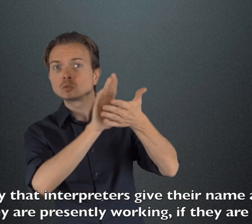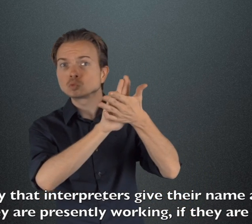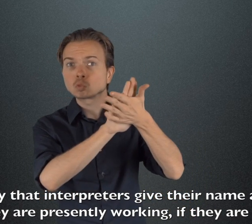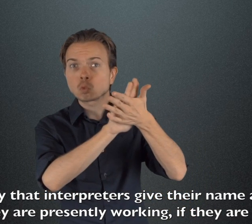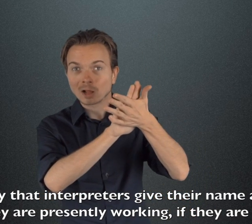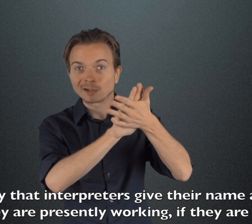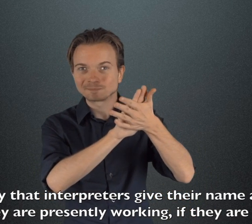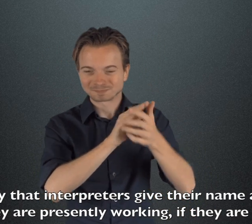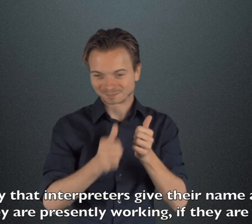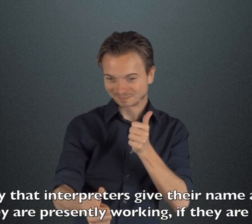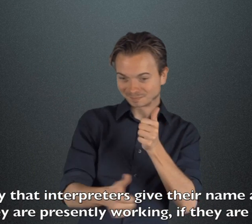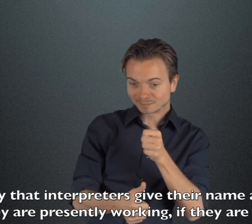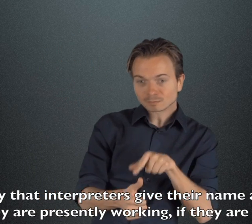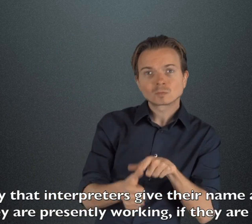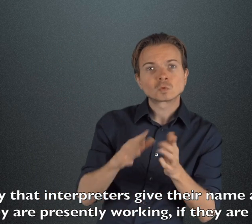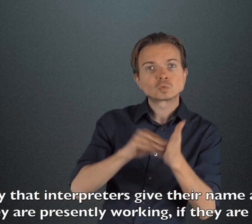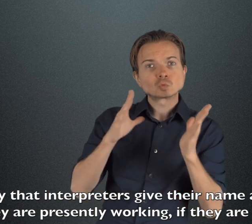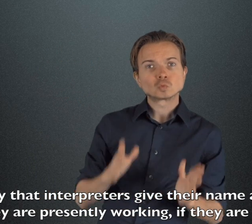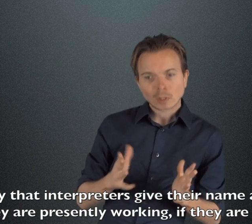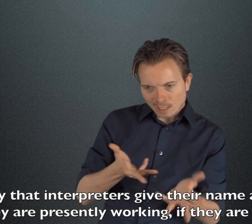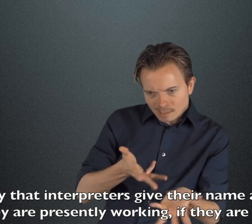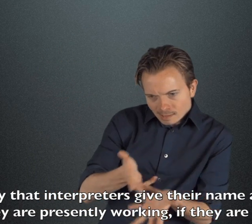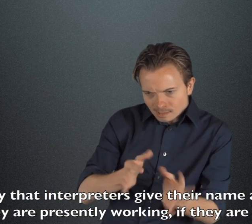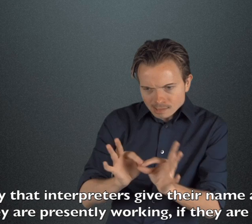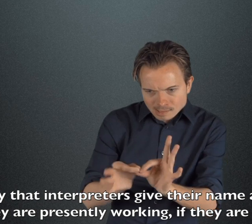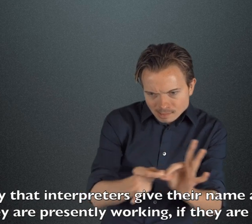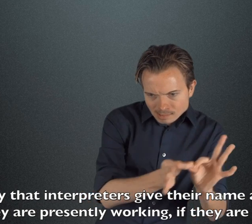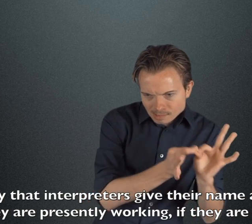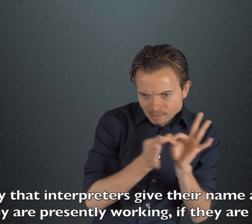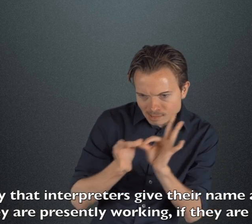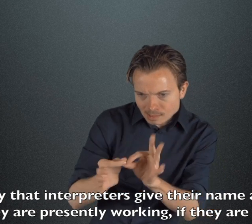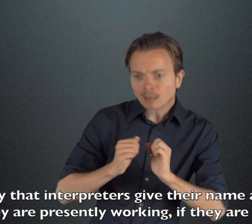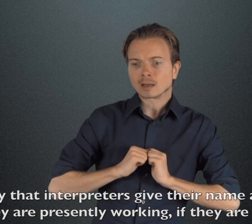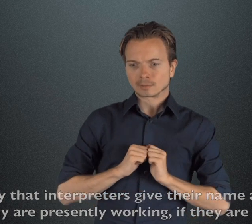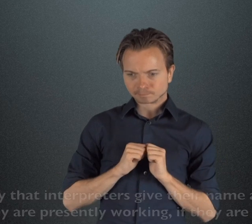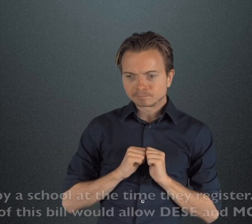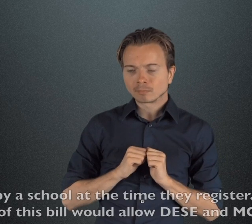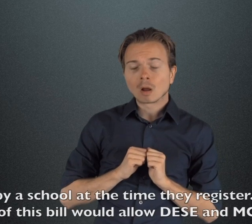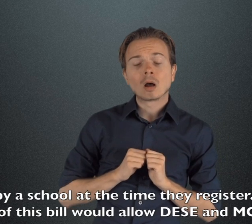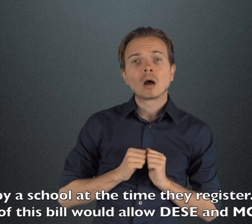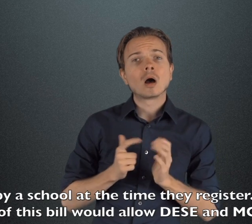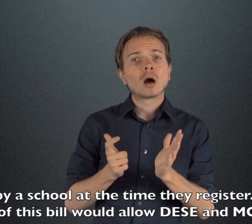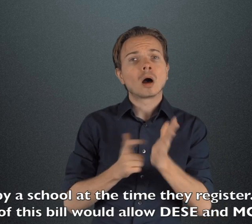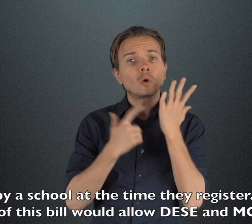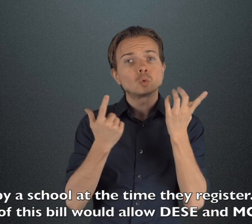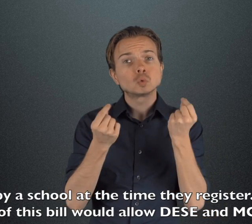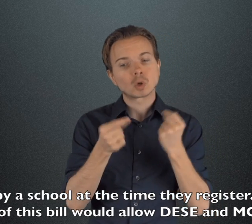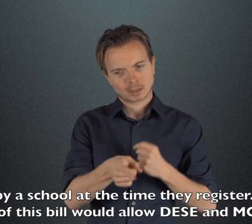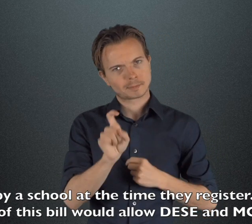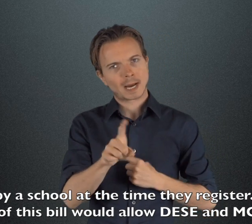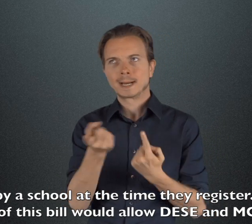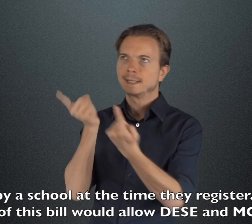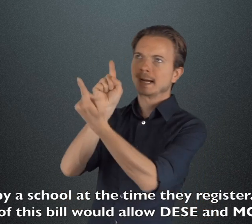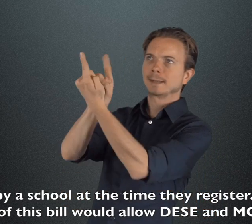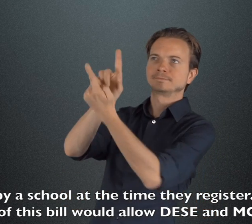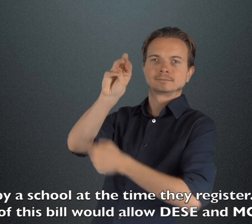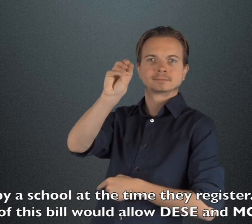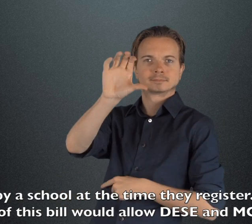with MCDHH. At this time, registration means only that interpreters give